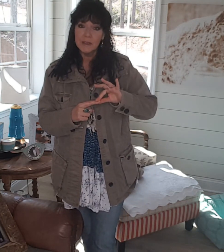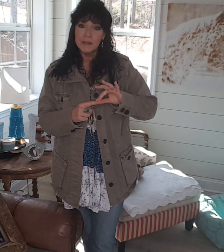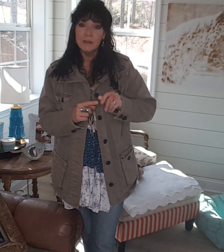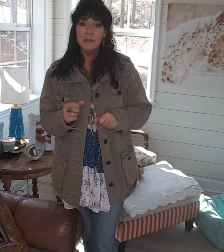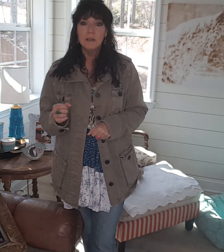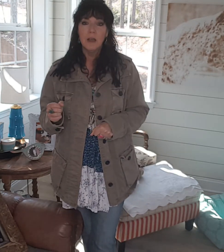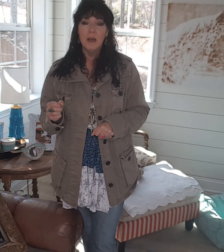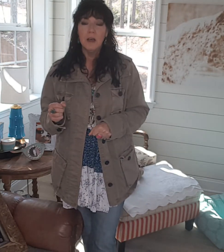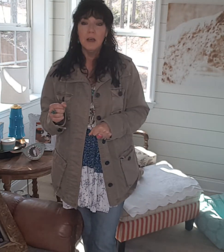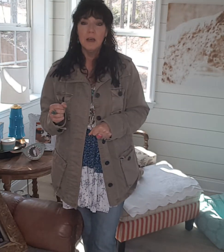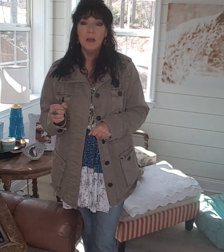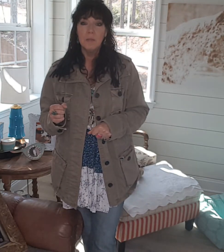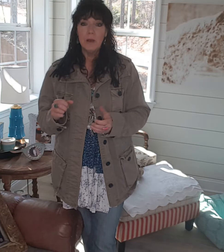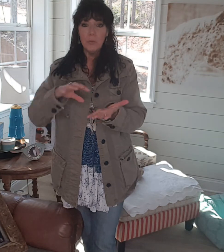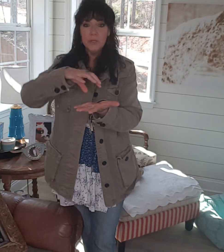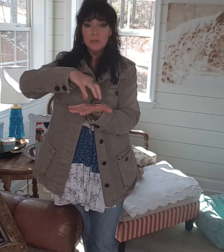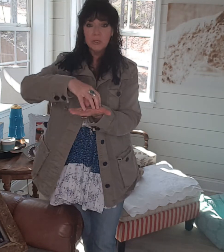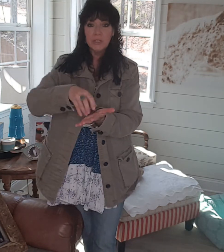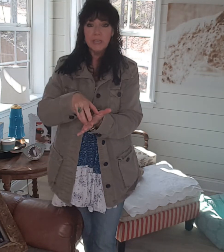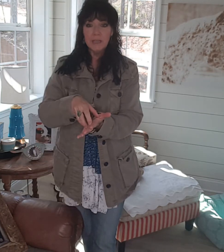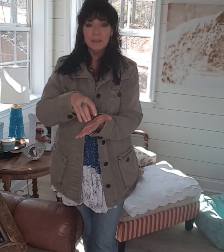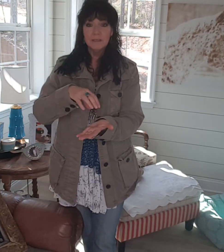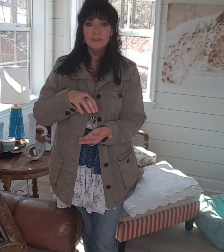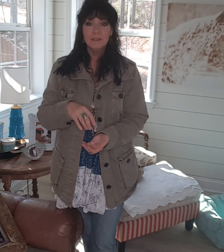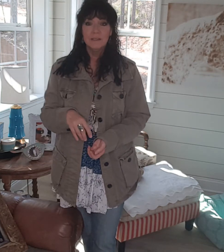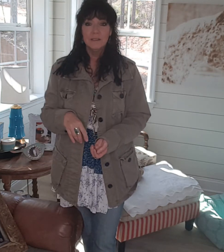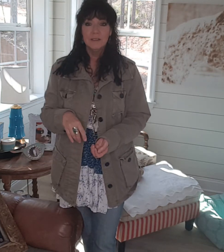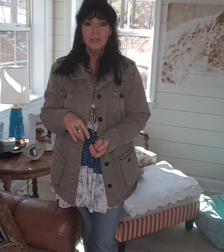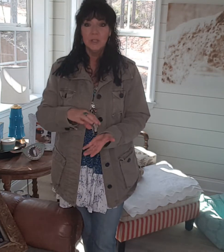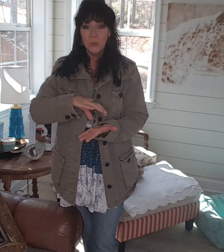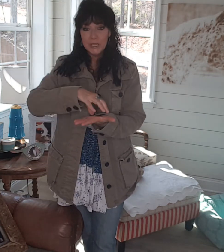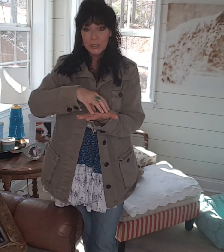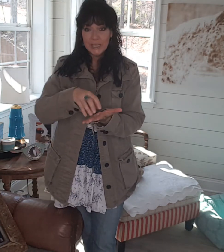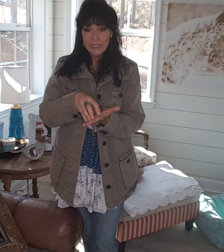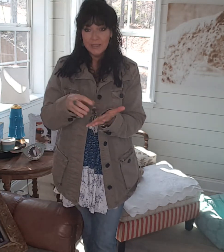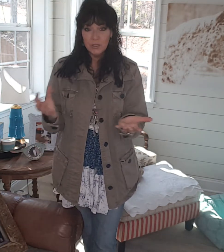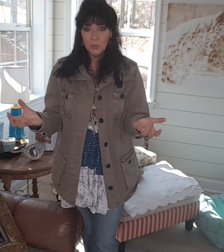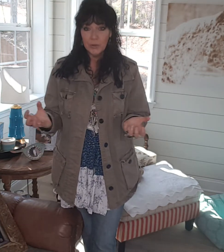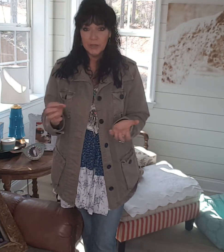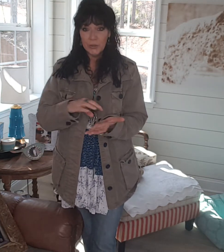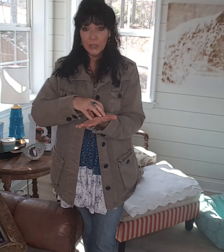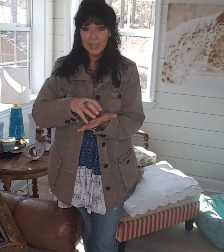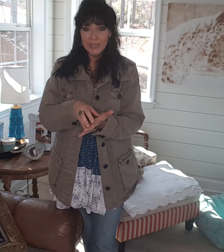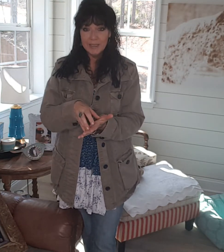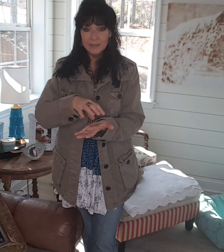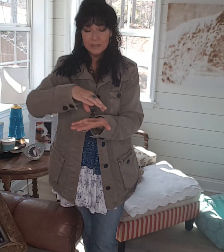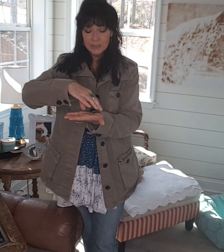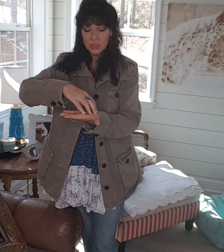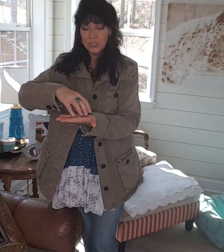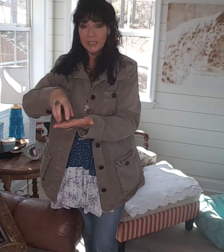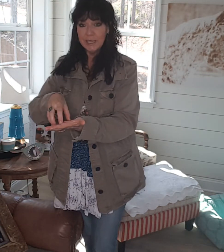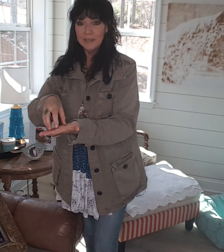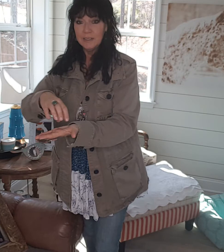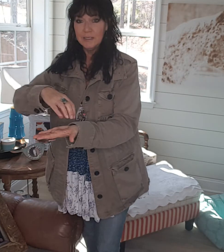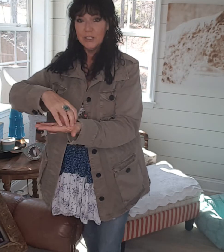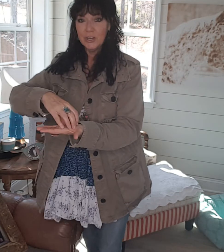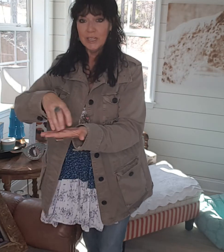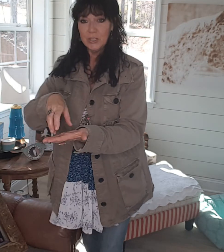sign. We use cookie. You want a cookie? You want a cookie? This is cookie. Like you're cutting a